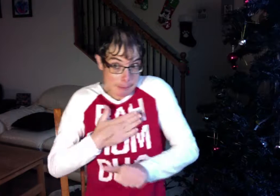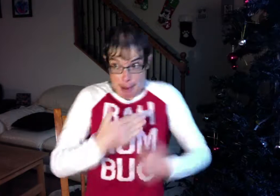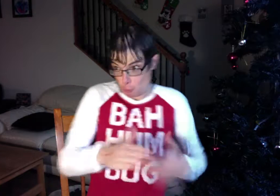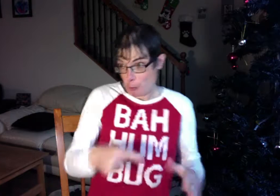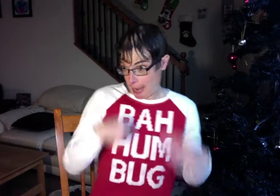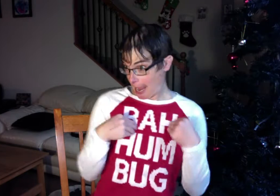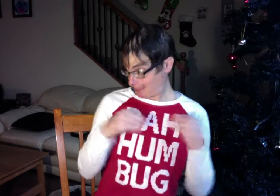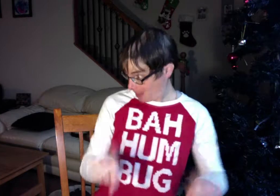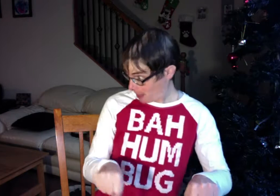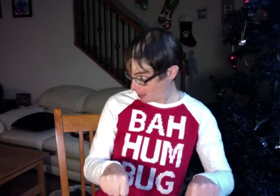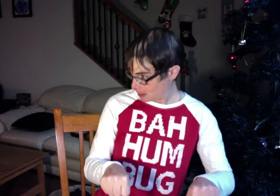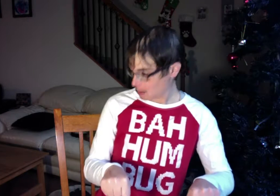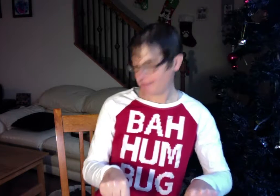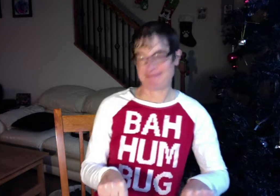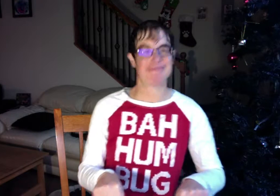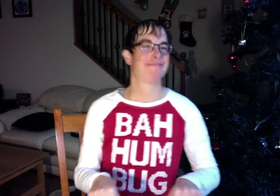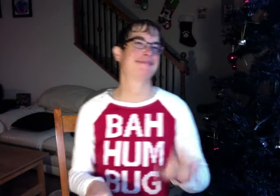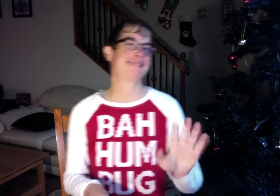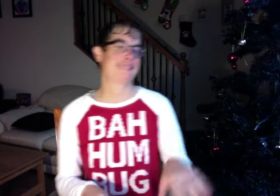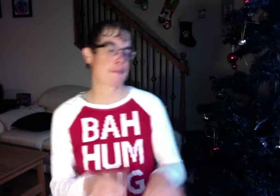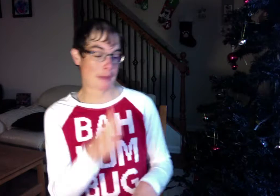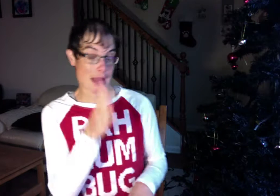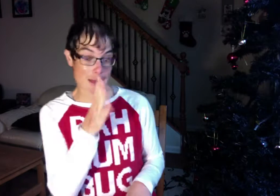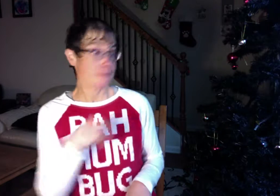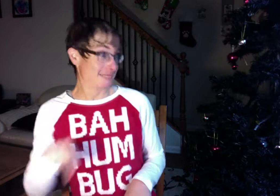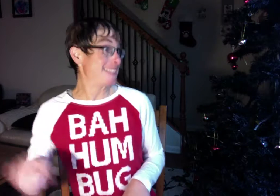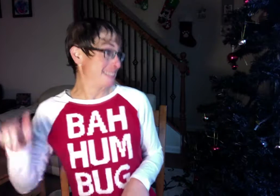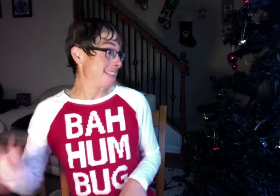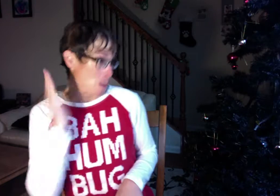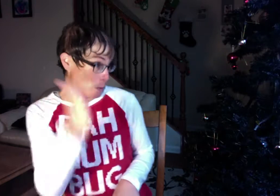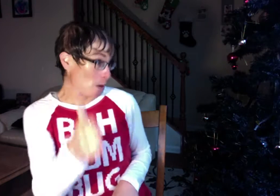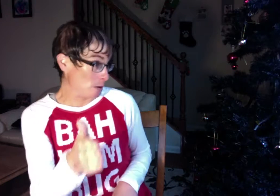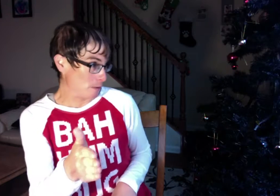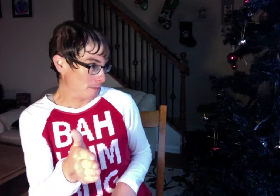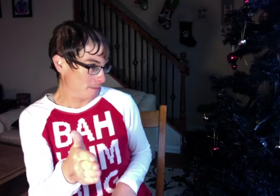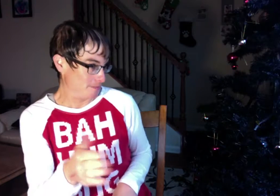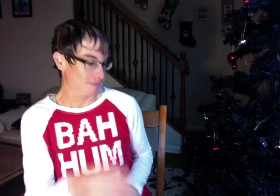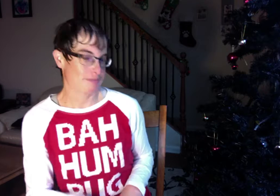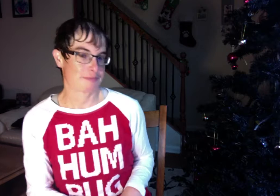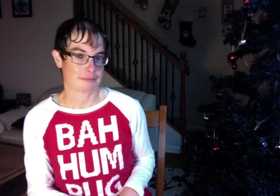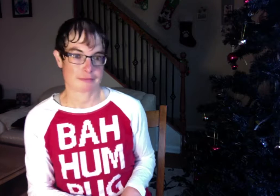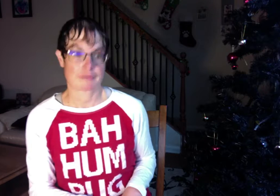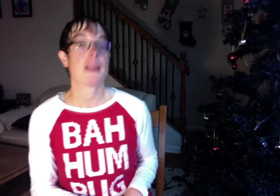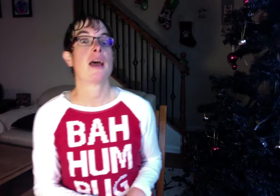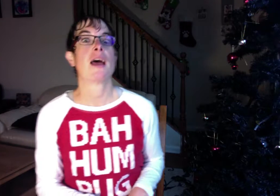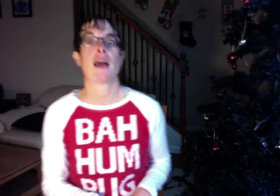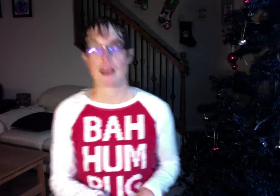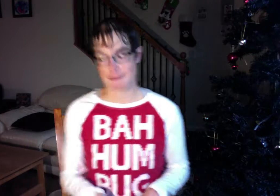isn't going anywhere, said Lily's mother. And he didn't. He stayed. And stayed. And